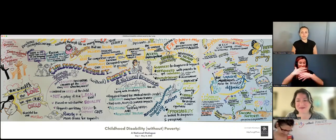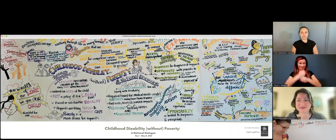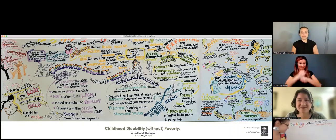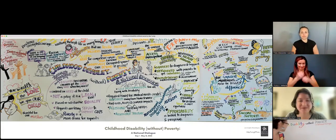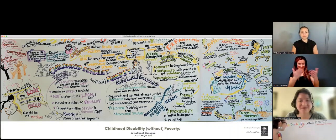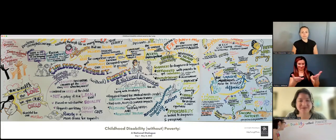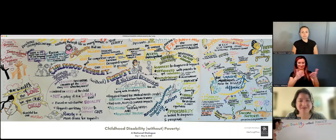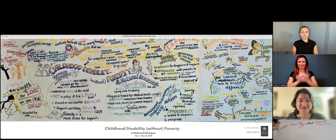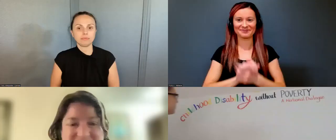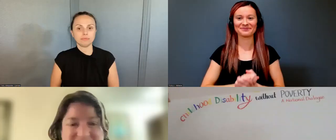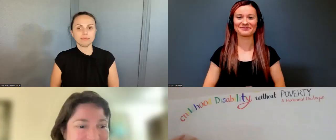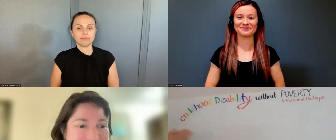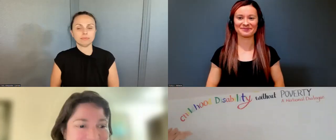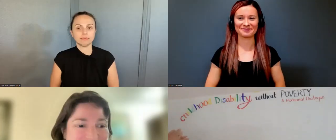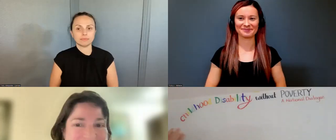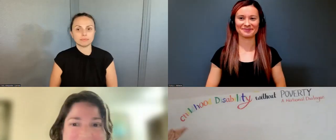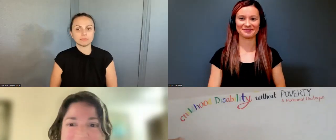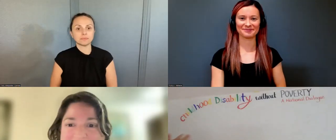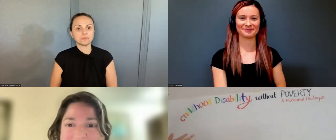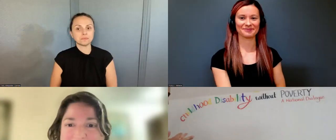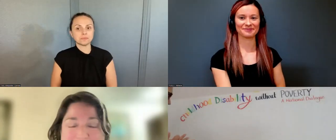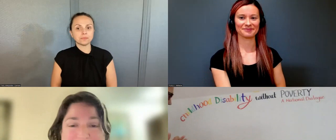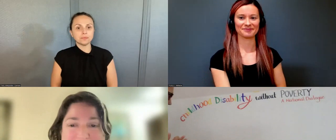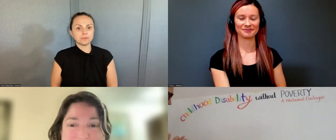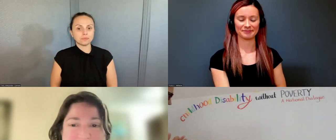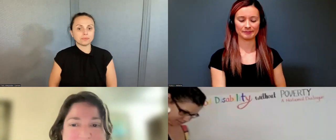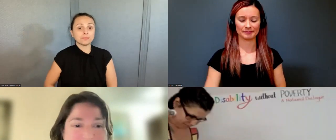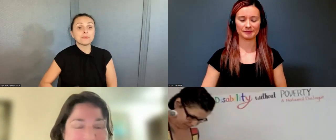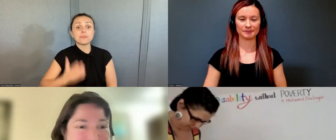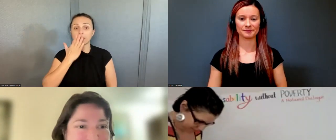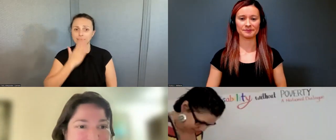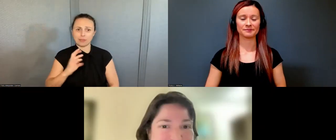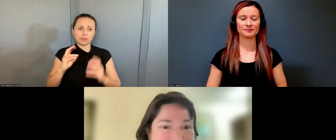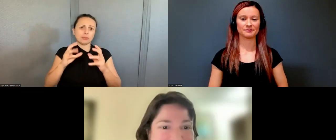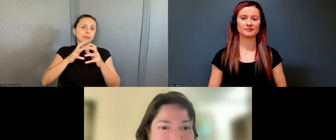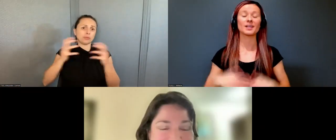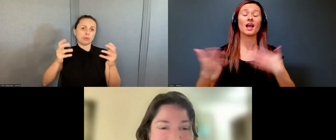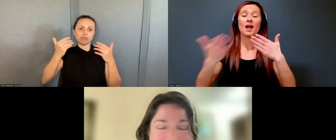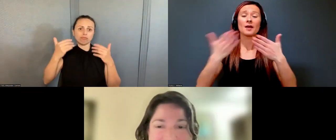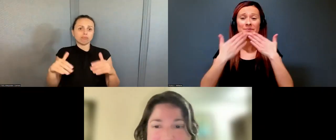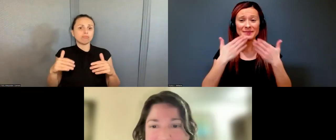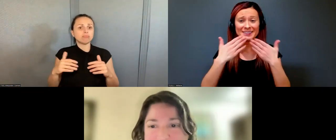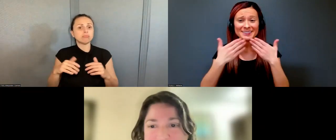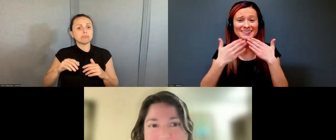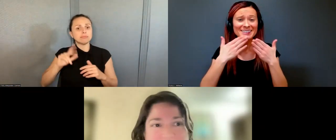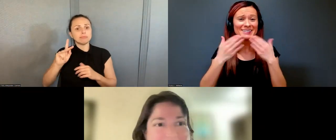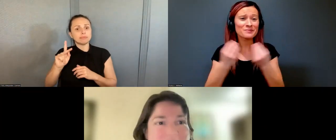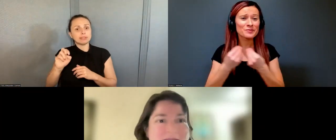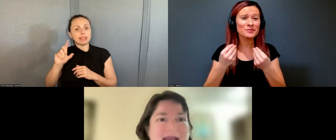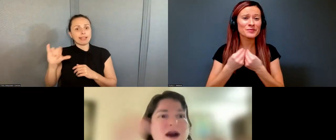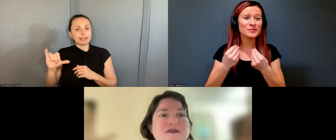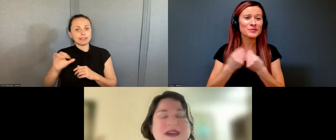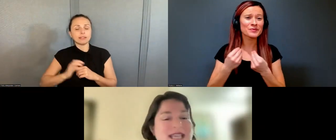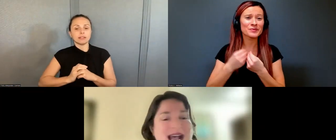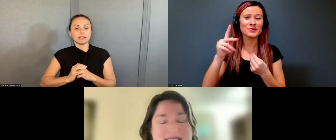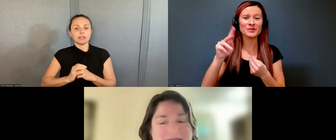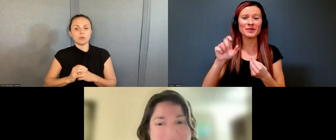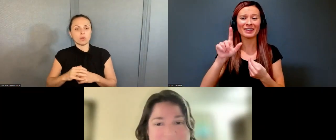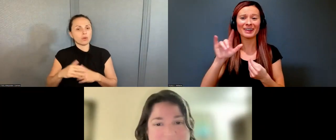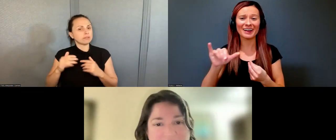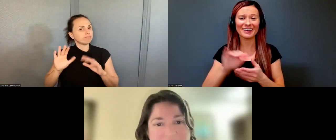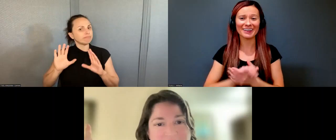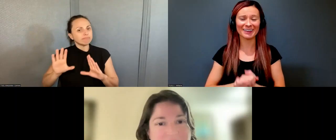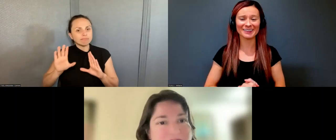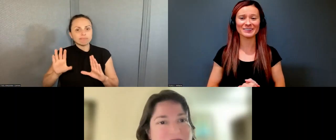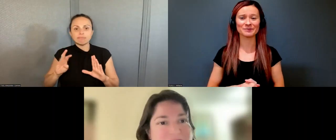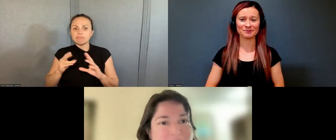Thank you so much for that Kelly, how fantastic